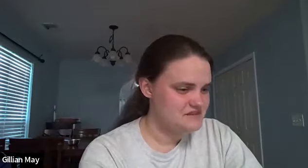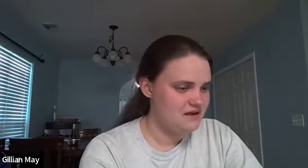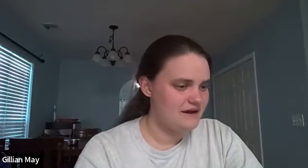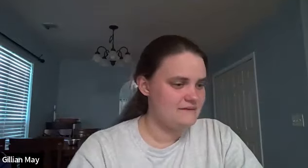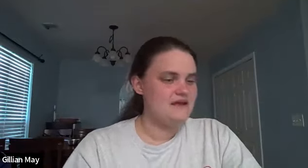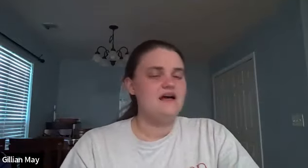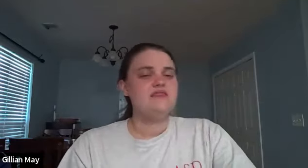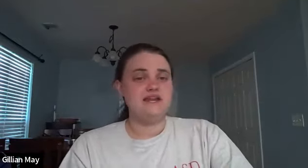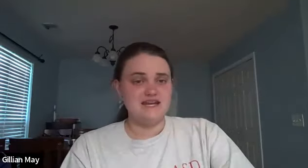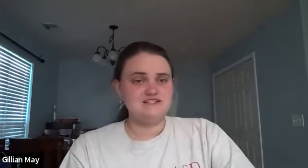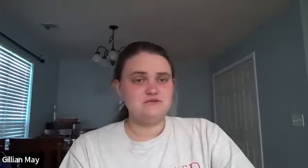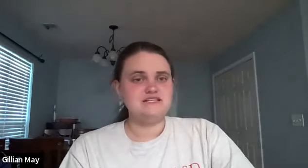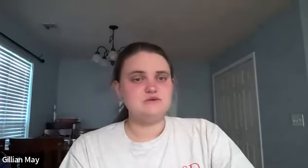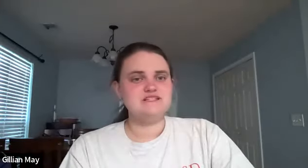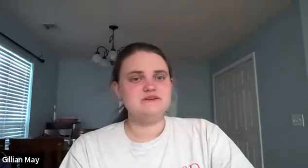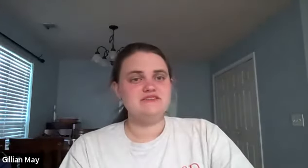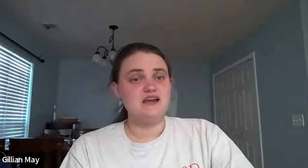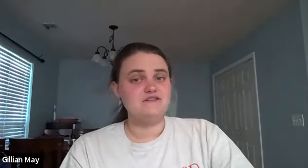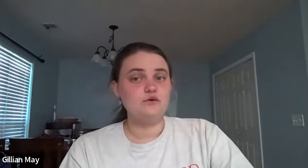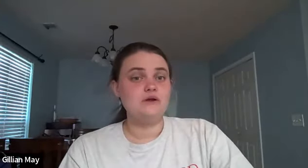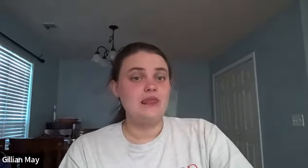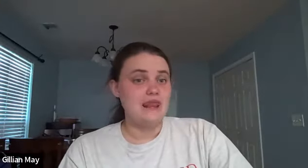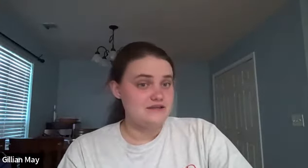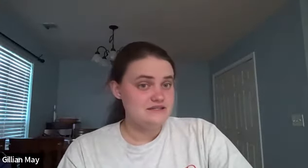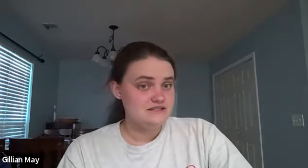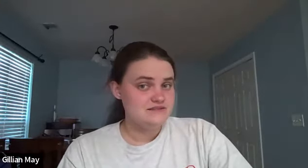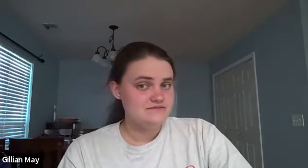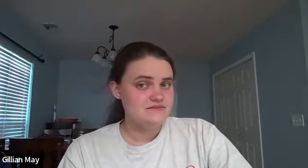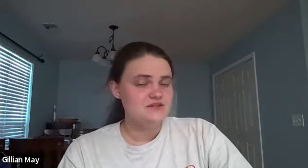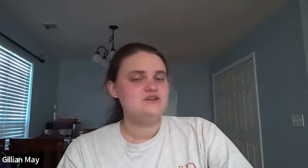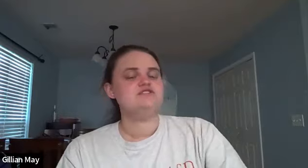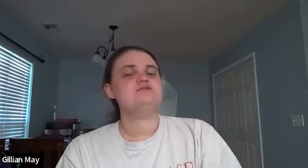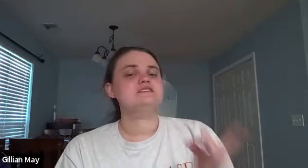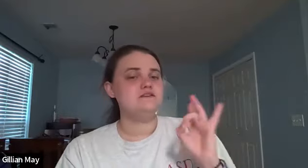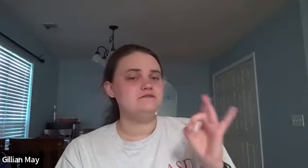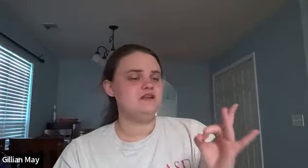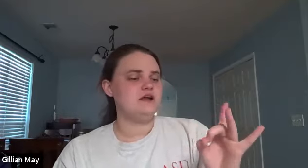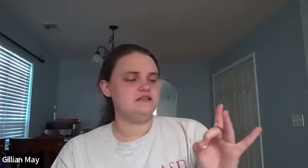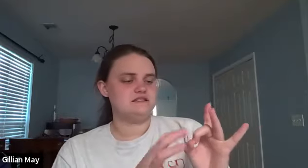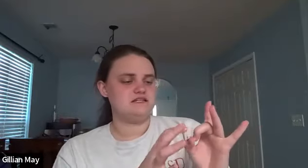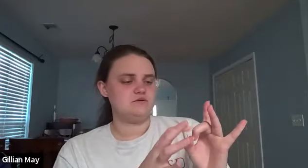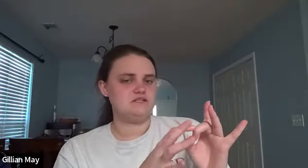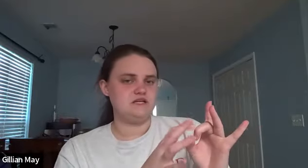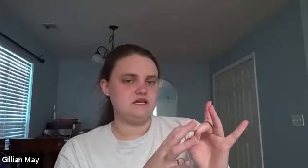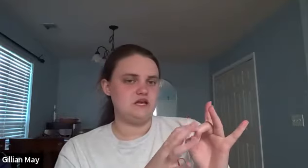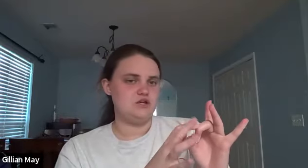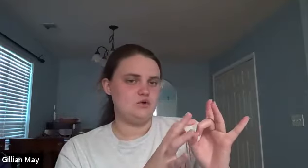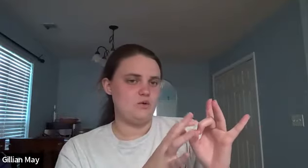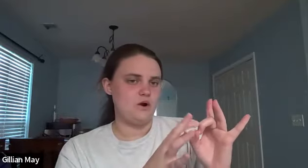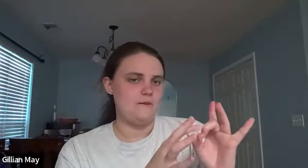All right. The next one is going to be the sign for light. So the sign for light is going to be your